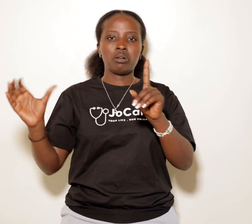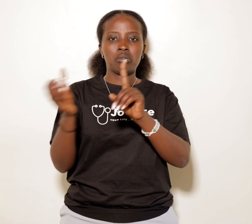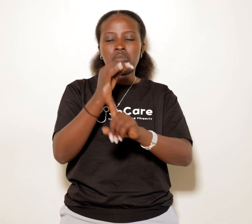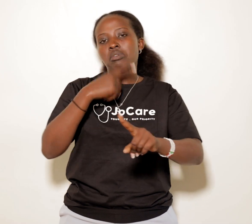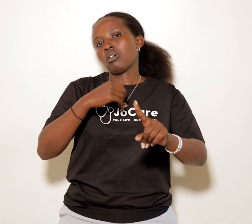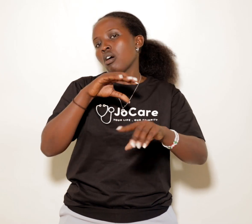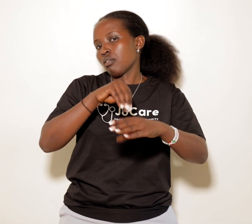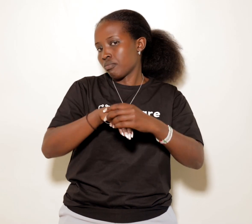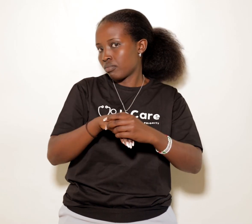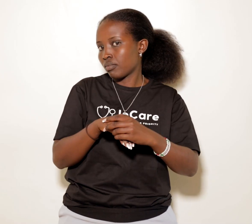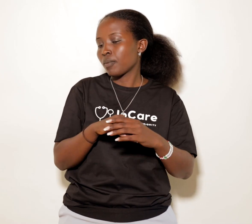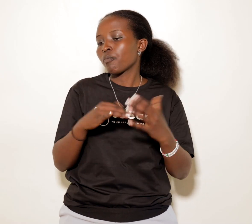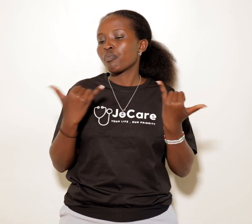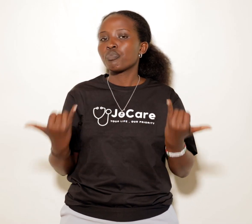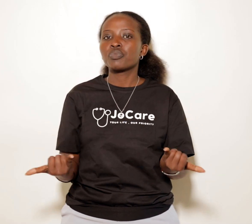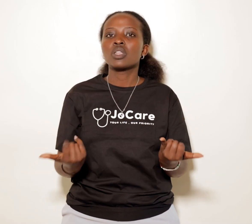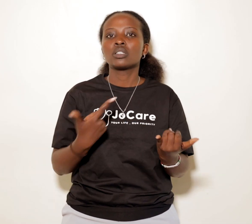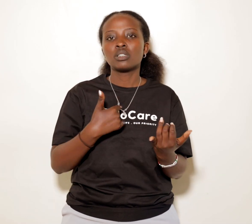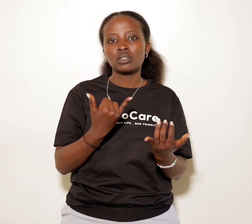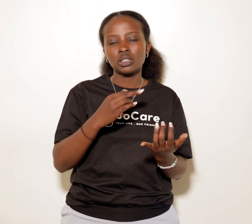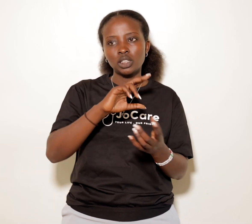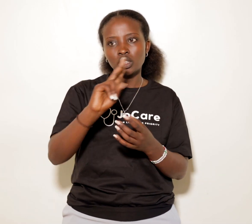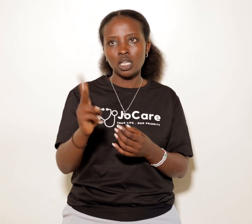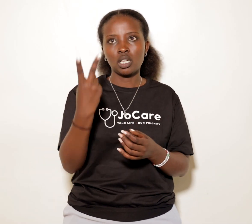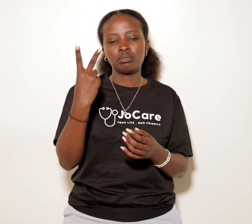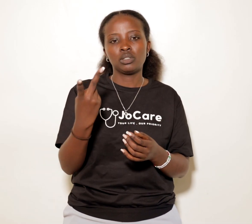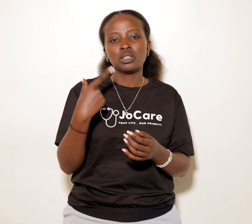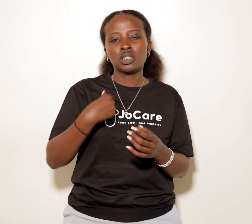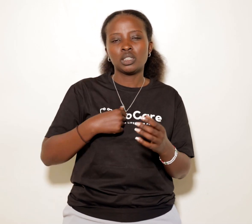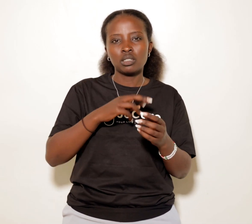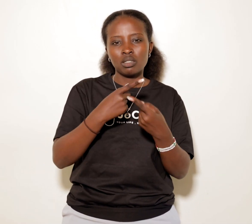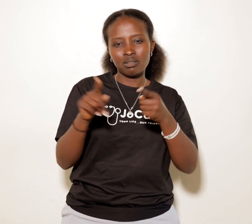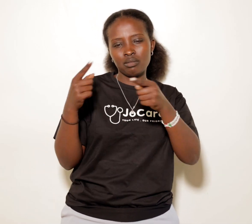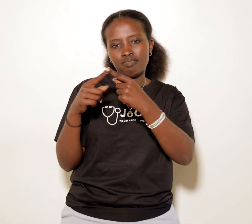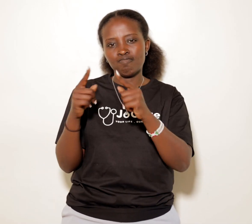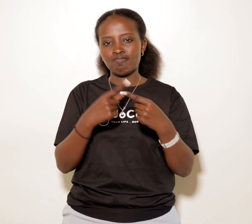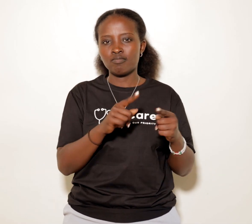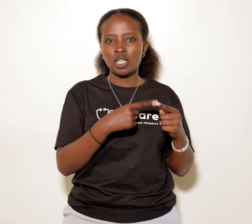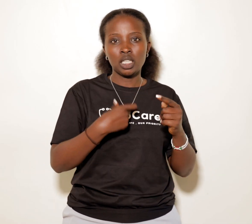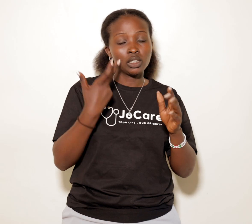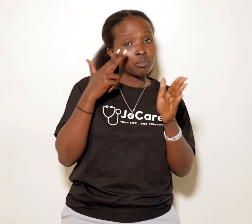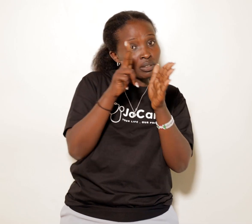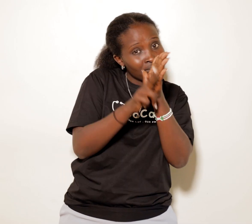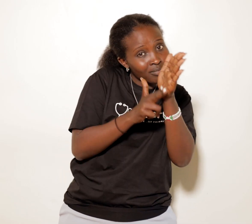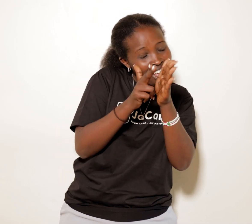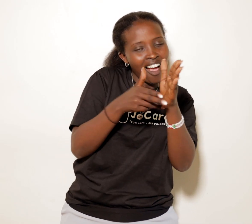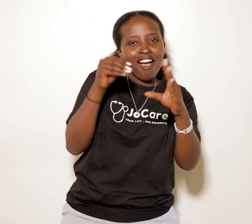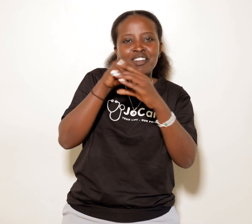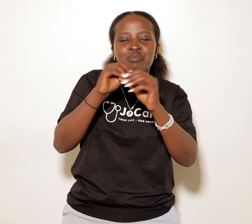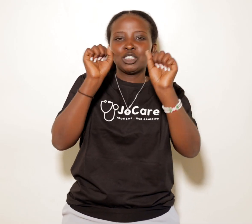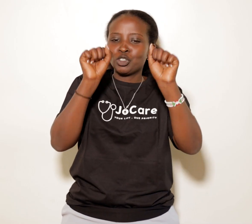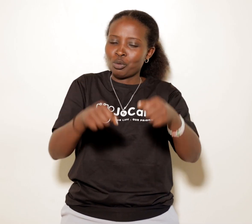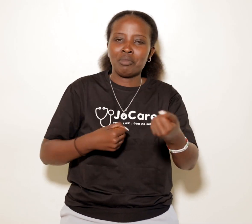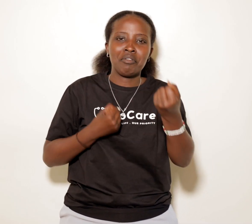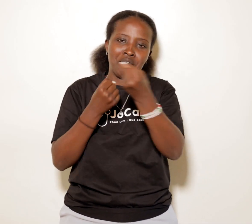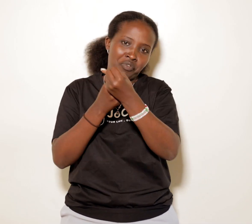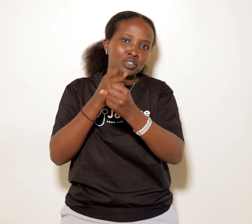understand. So other resources, different resources on the internet have been providing the same sexual